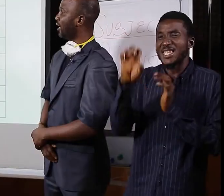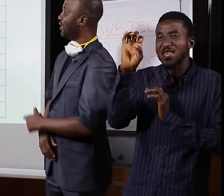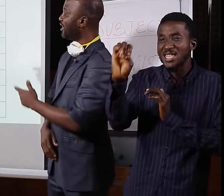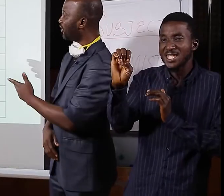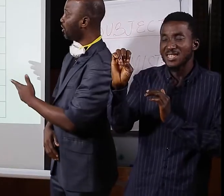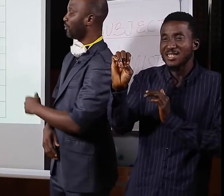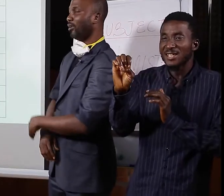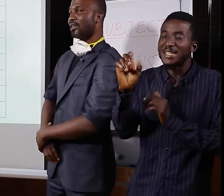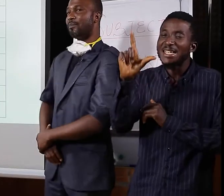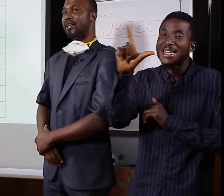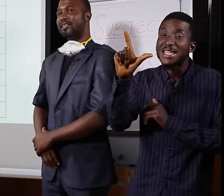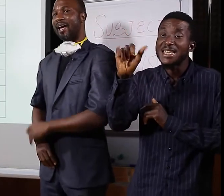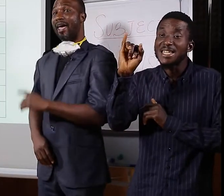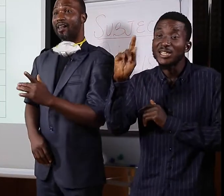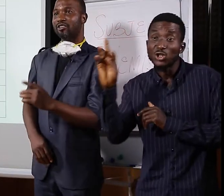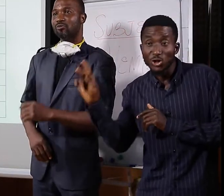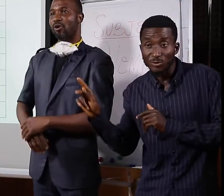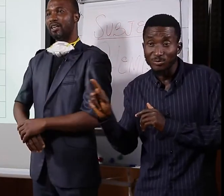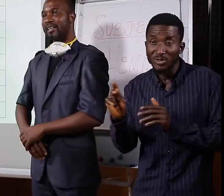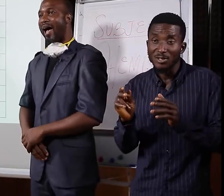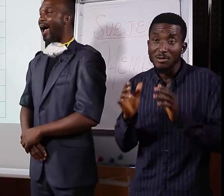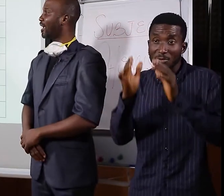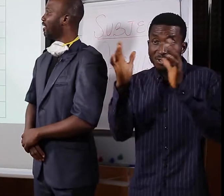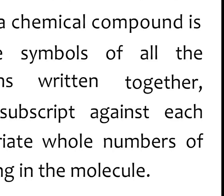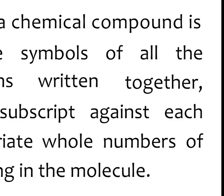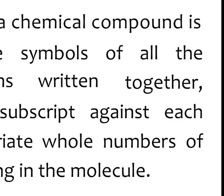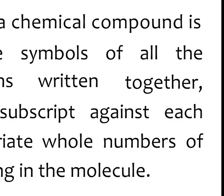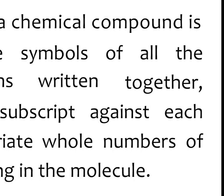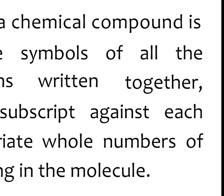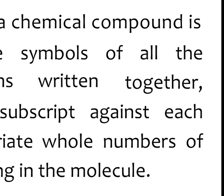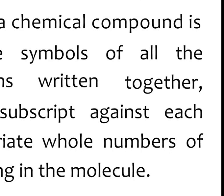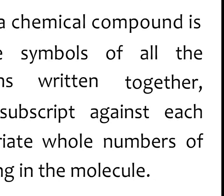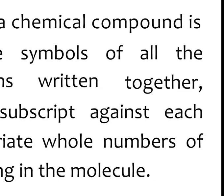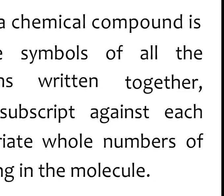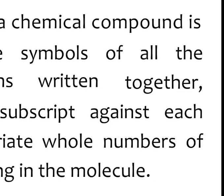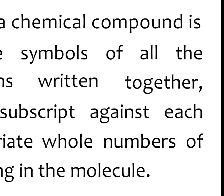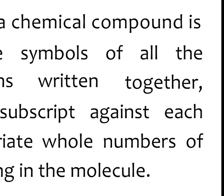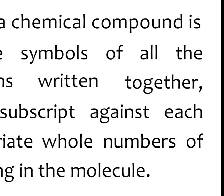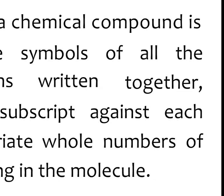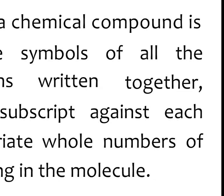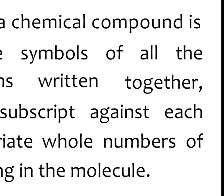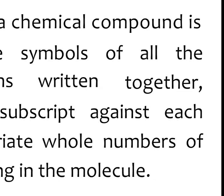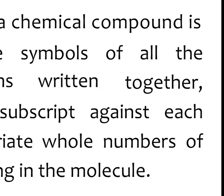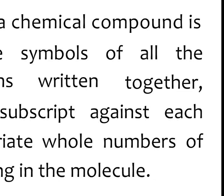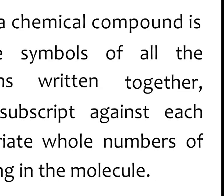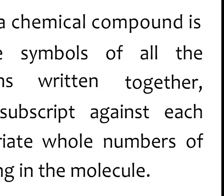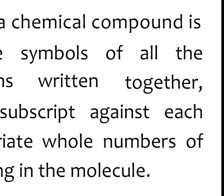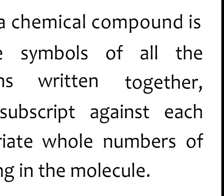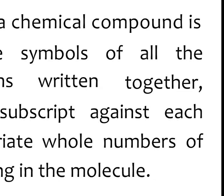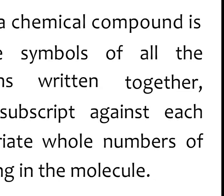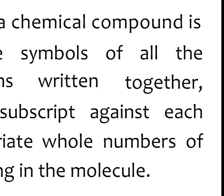E. Lithium, capital letter L, small letter I. Beryllium, capital letter B, small letter